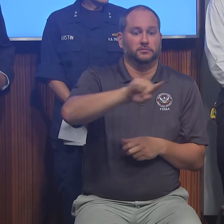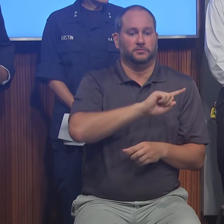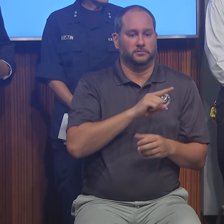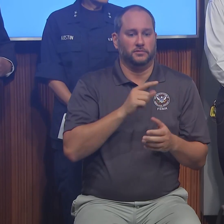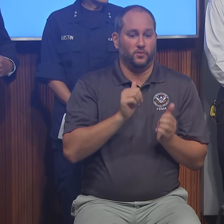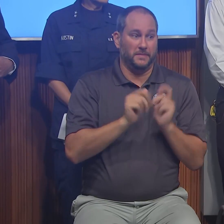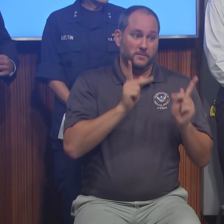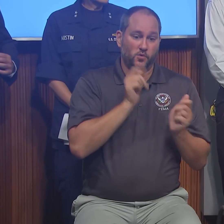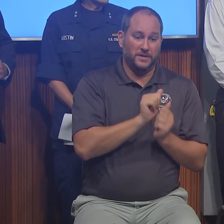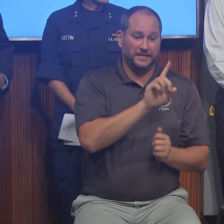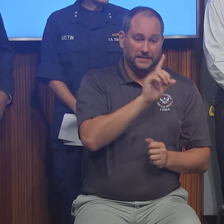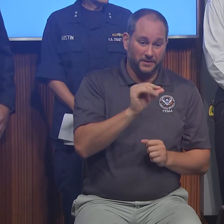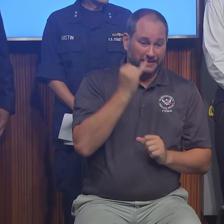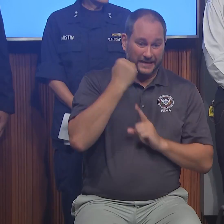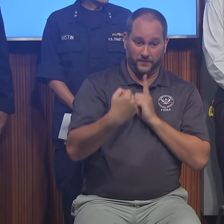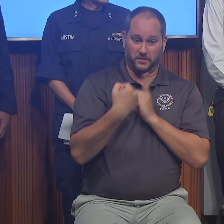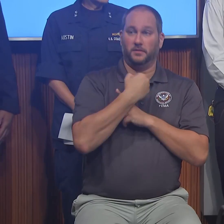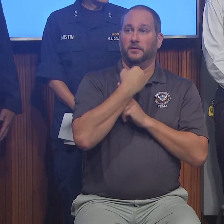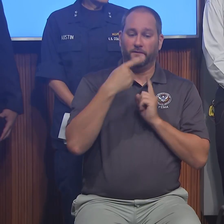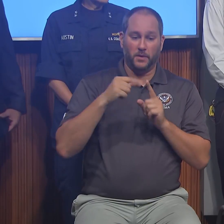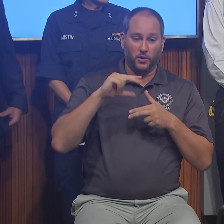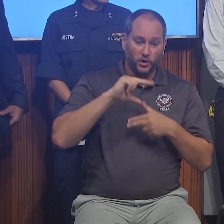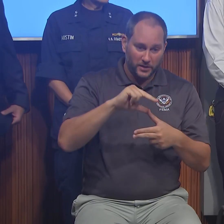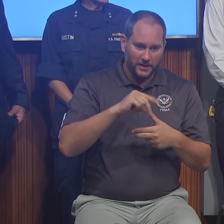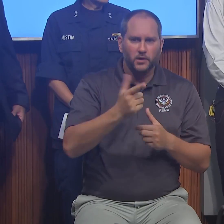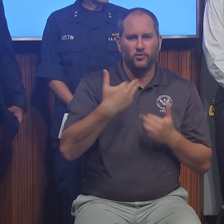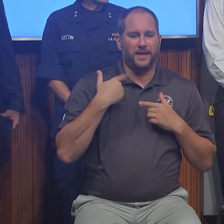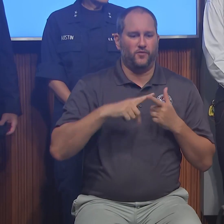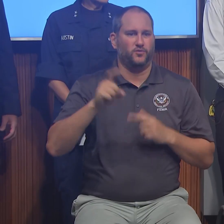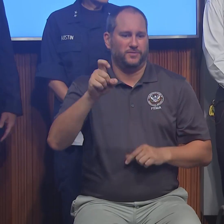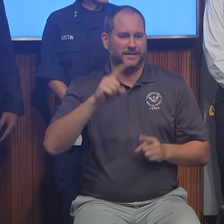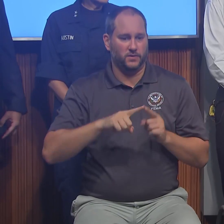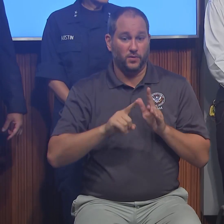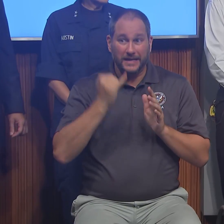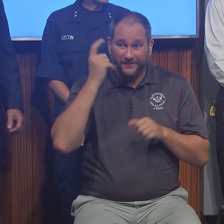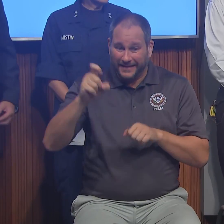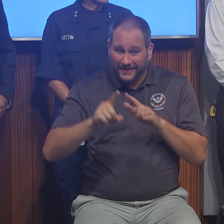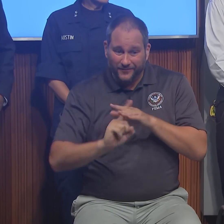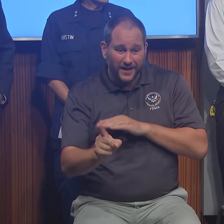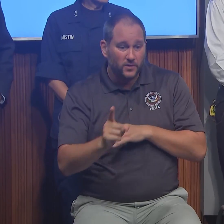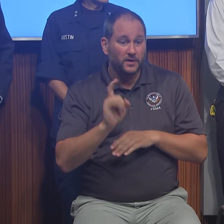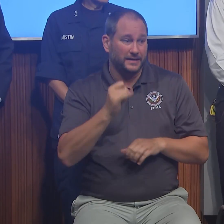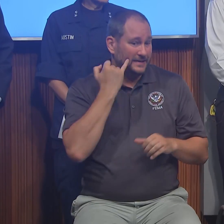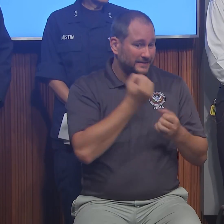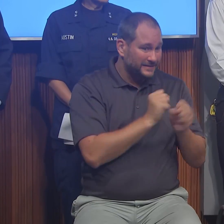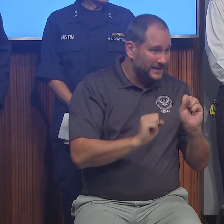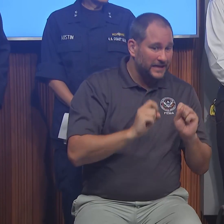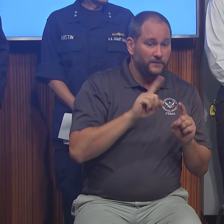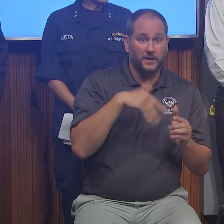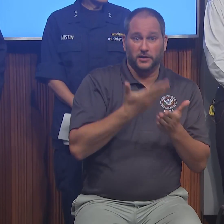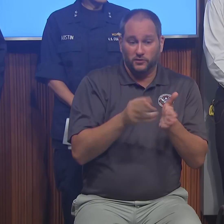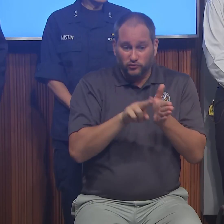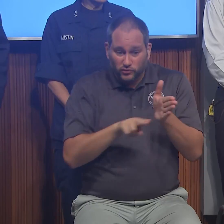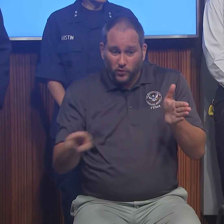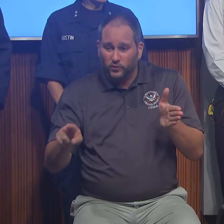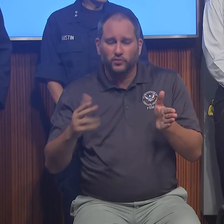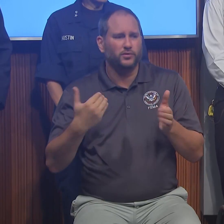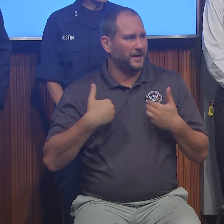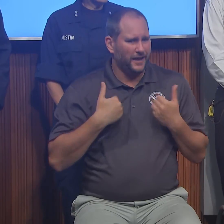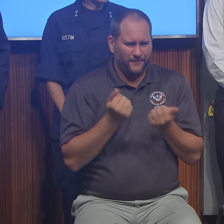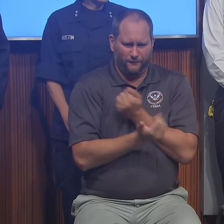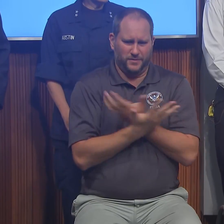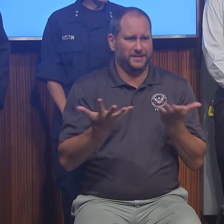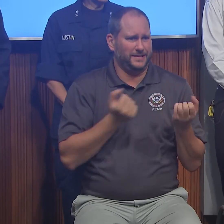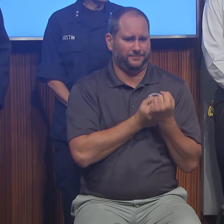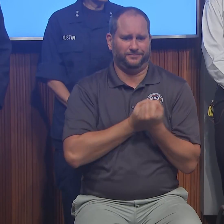disabilities who are impacted by the storms have what they need to safely evacuate, that they have what they need in the shelters, and that they can effectively respond to